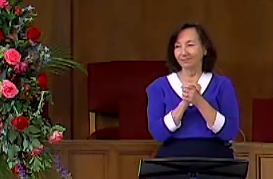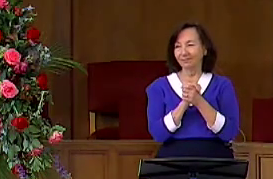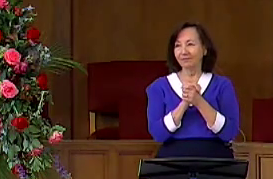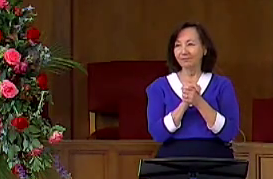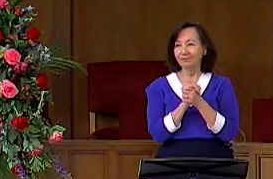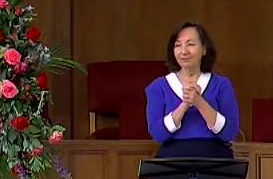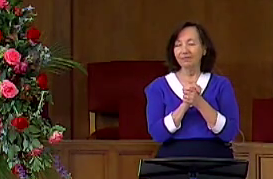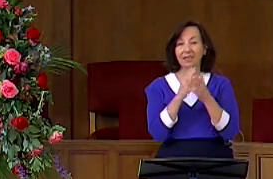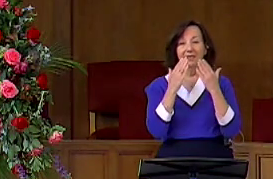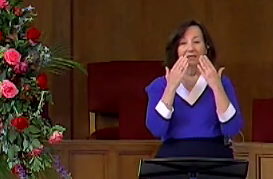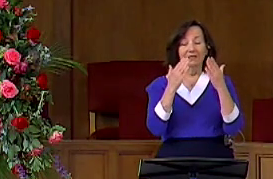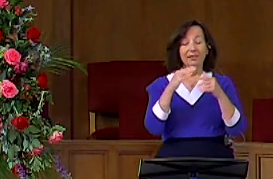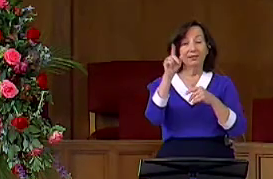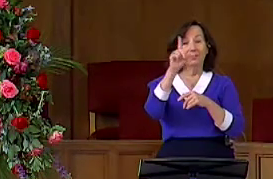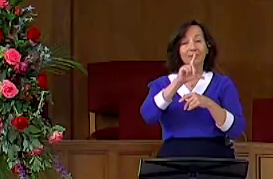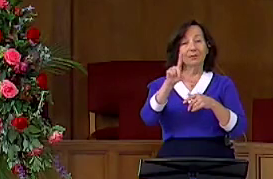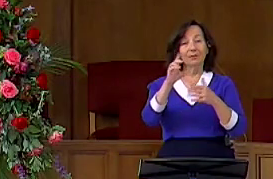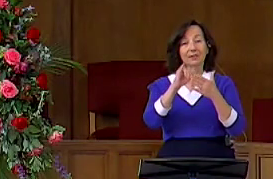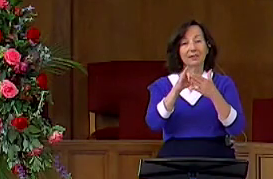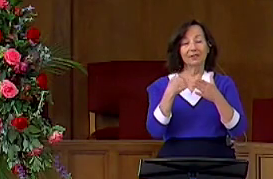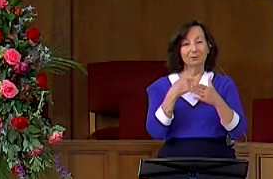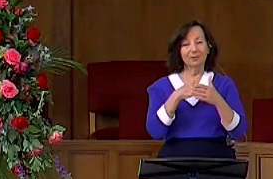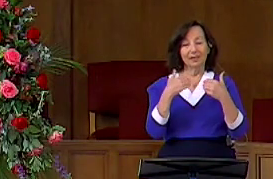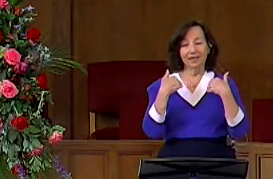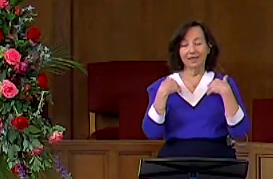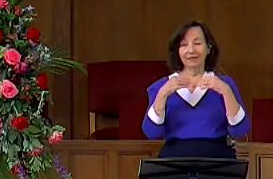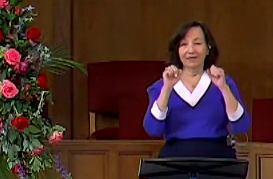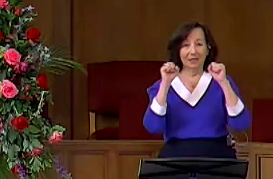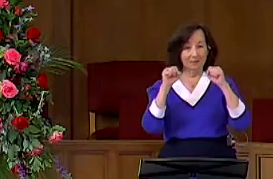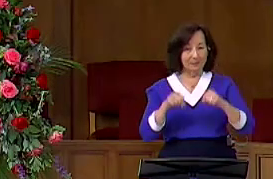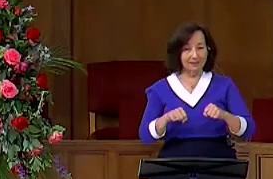Thank you, Lord, that we have the ability